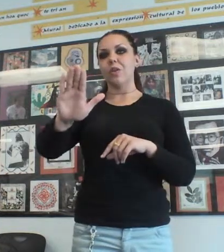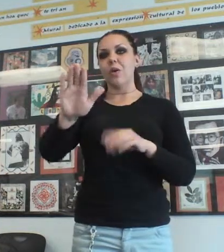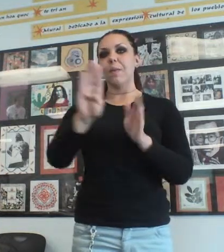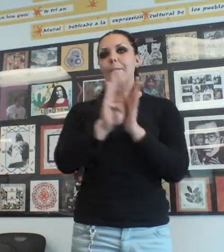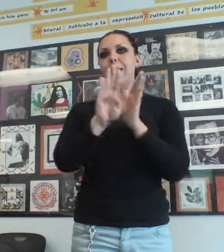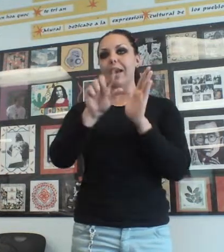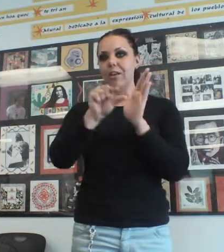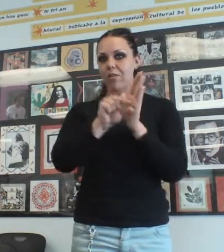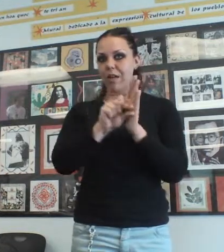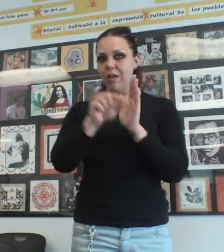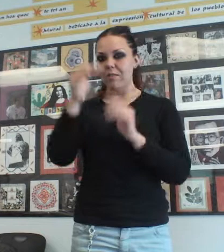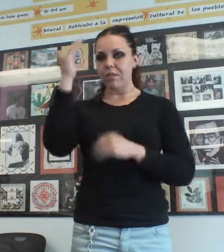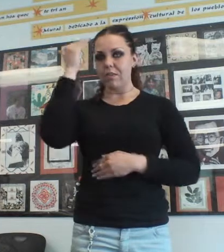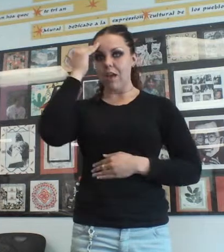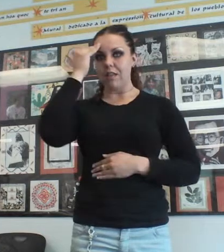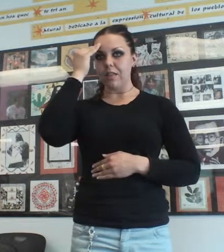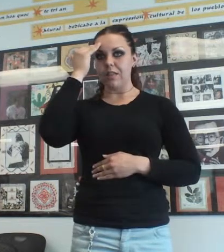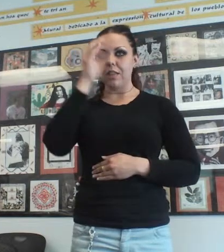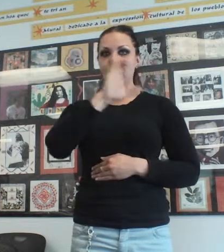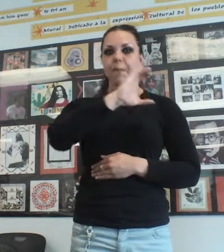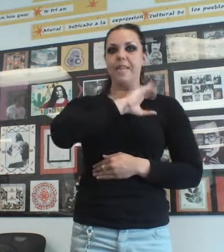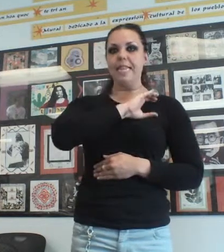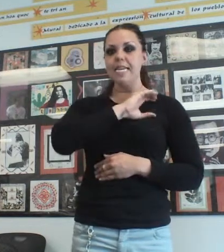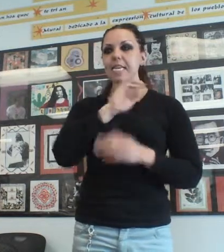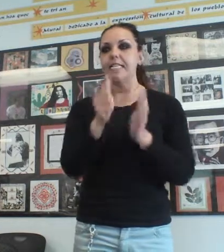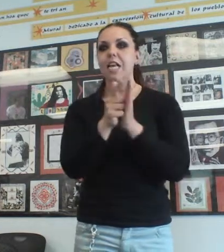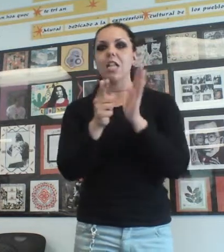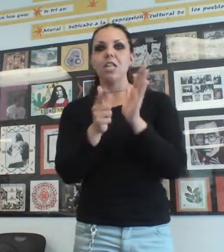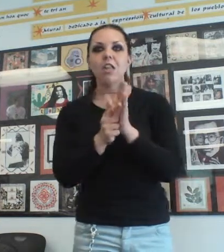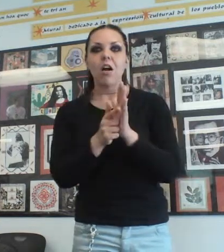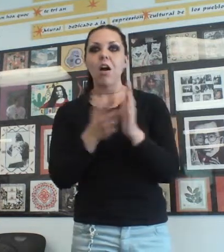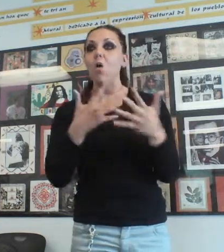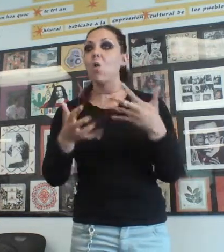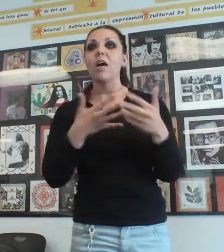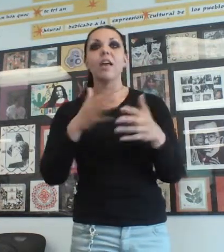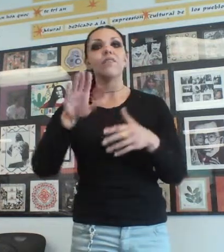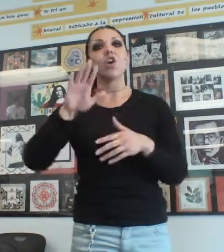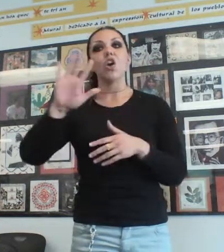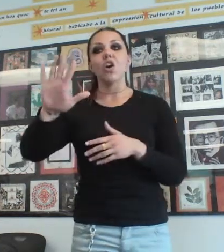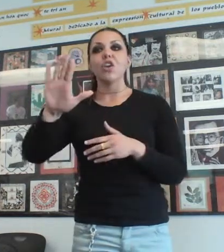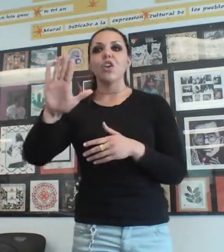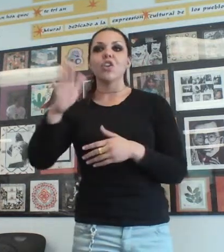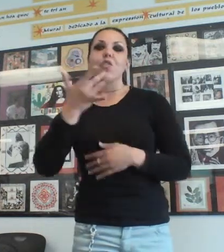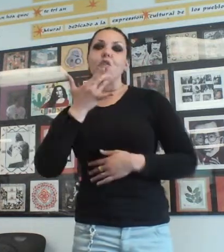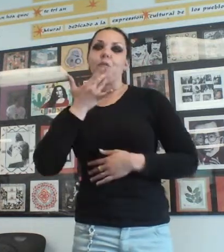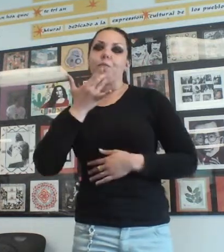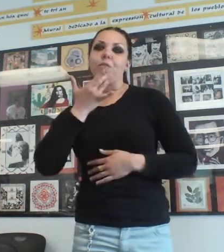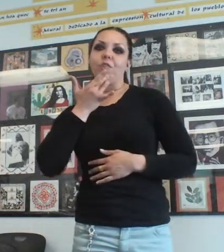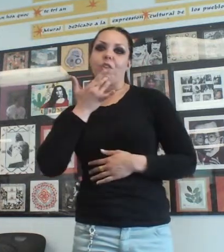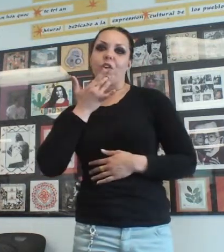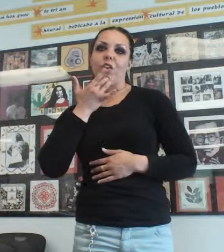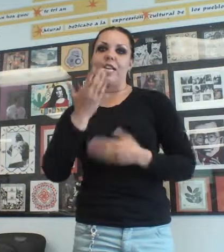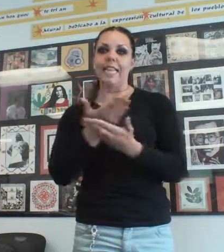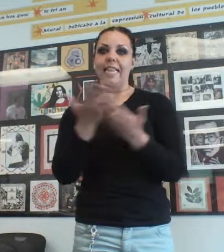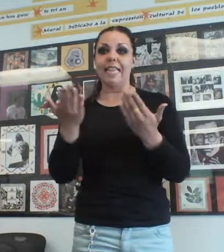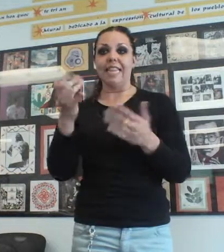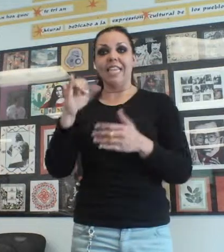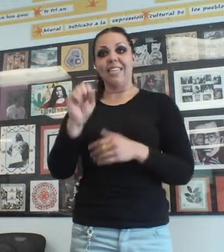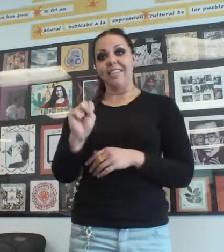law, whatever your specific niche is, if you're interpreting about that, you have all this background knowledge that you